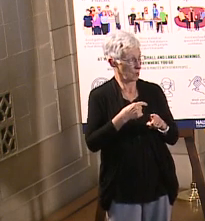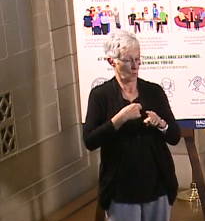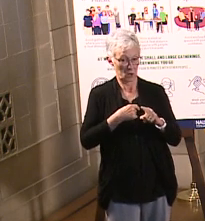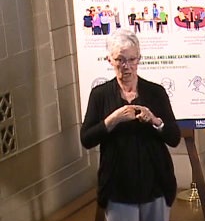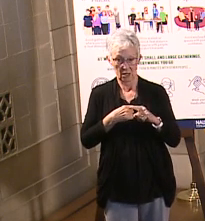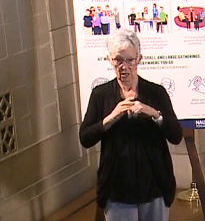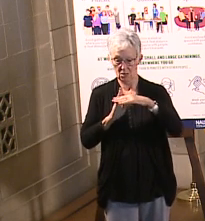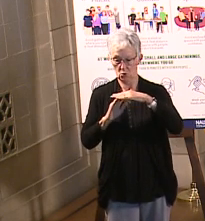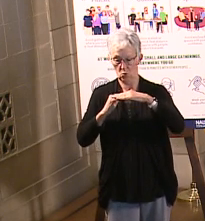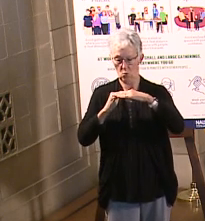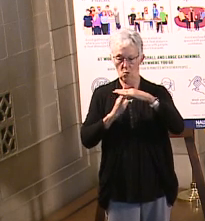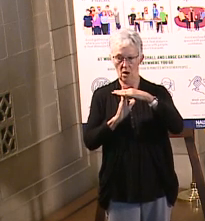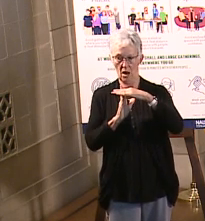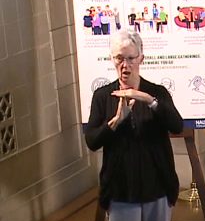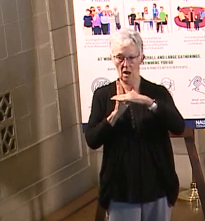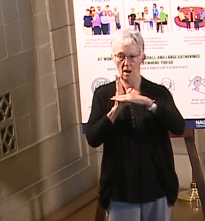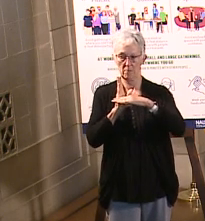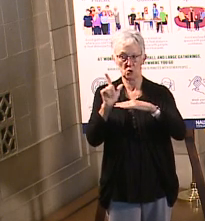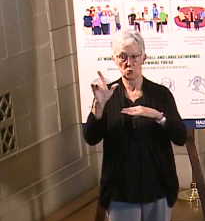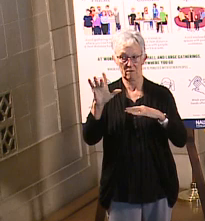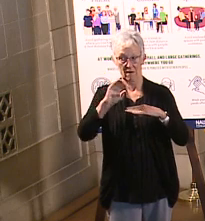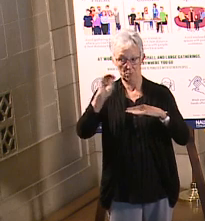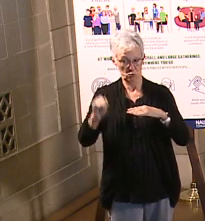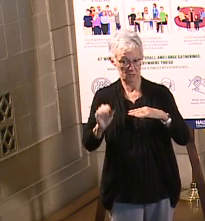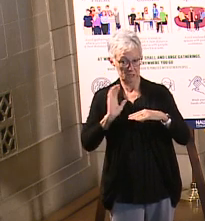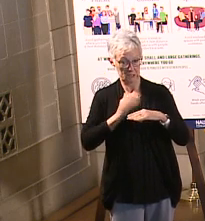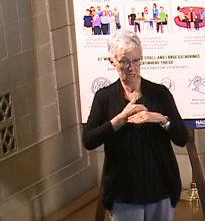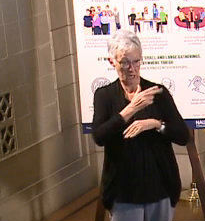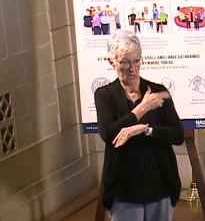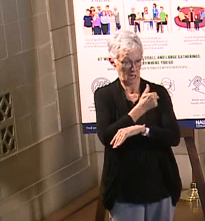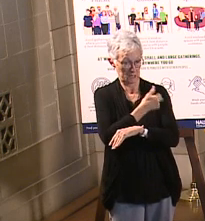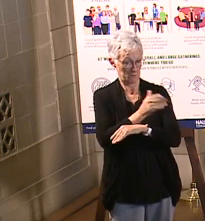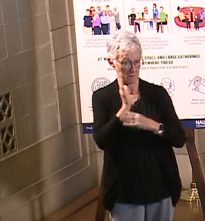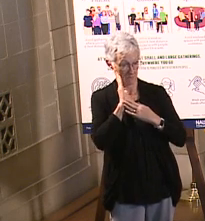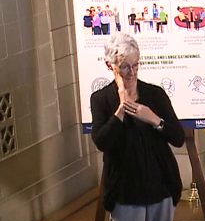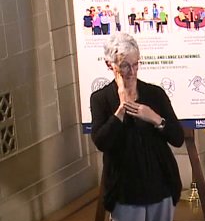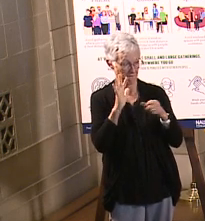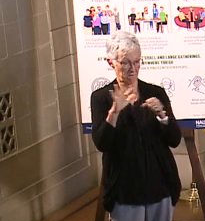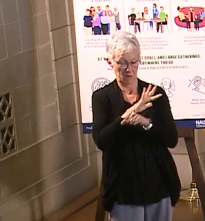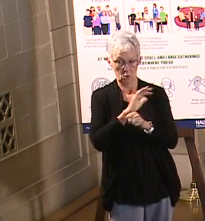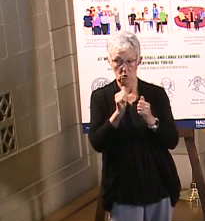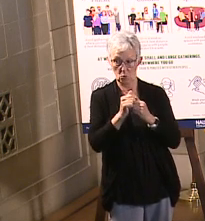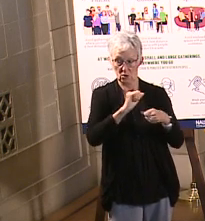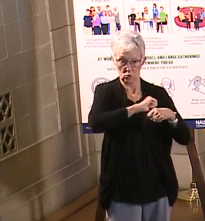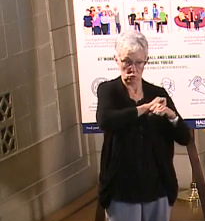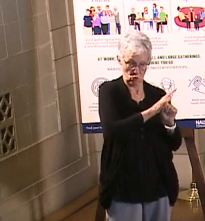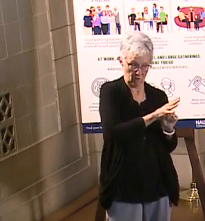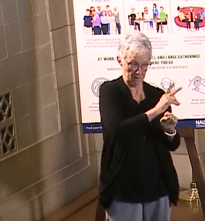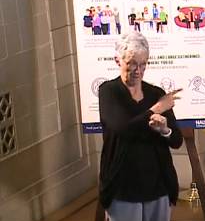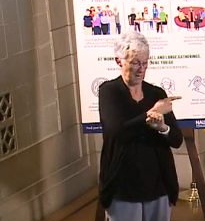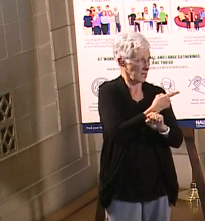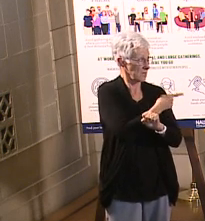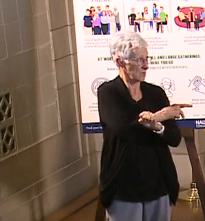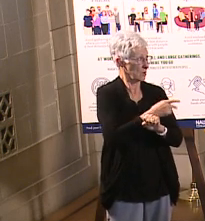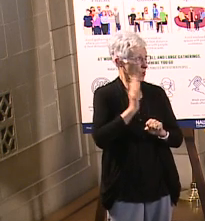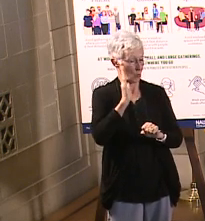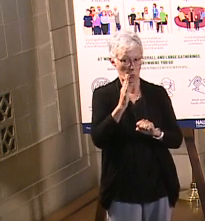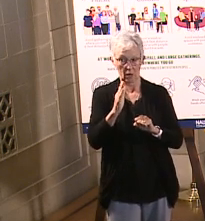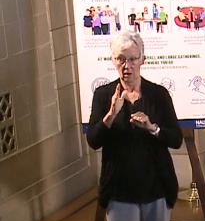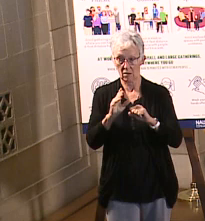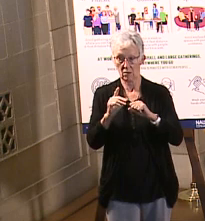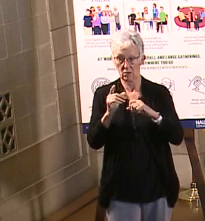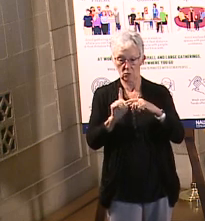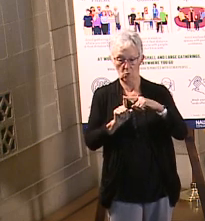25% of our hospital beds being taken up with those coronavirus patients, we would move into our red phase, which would have additional restrictions. And